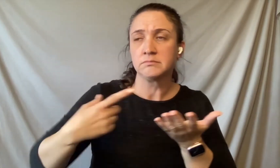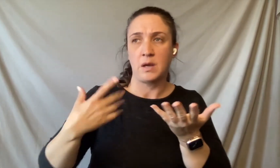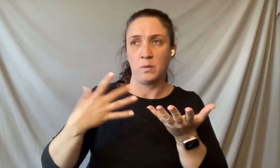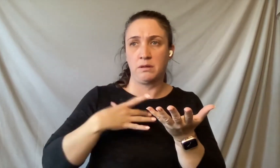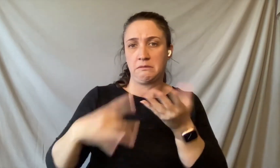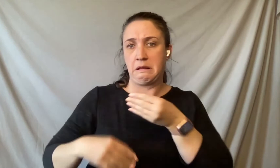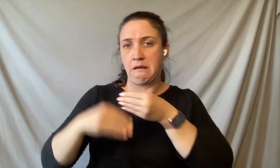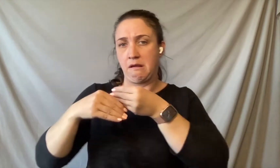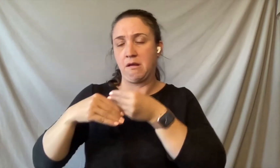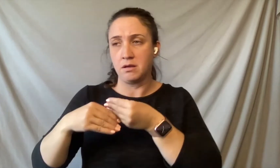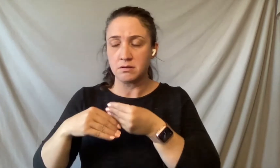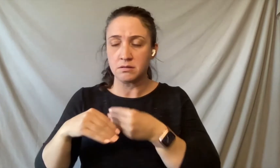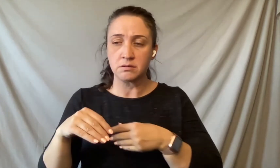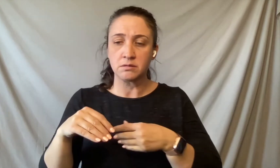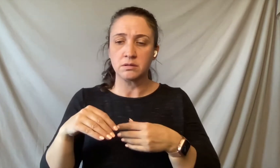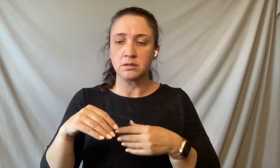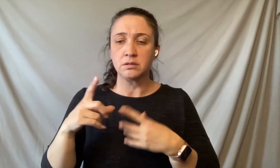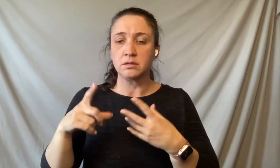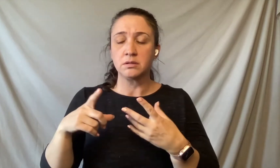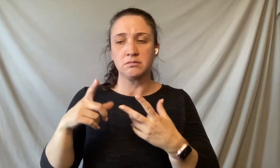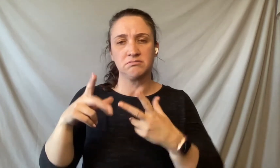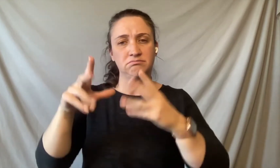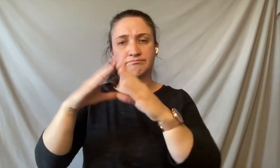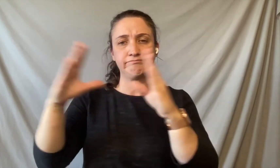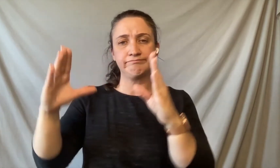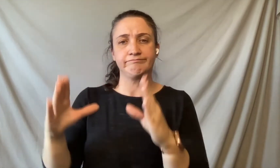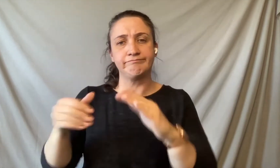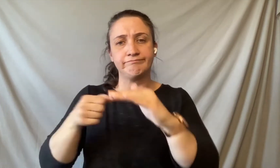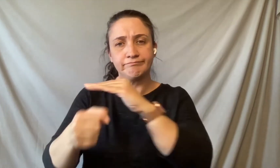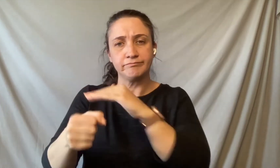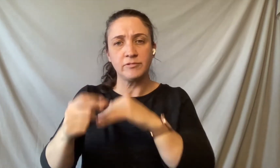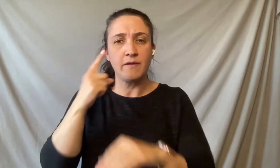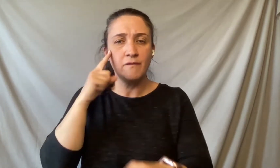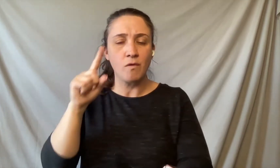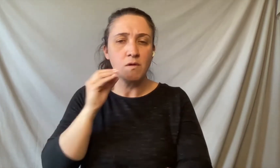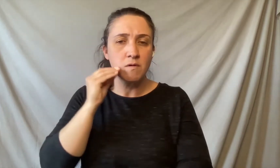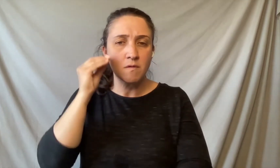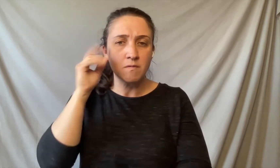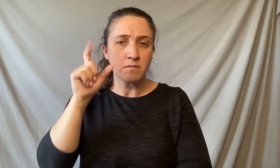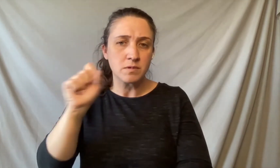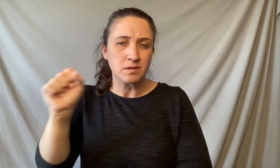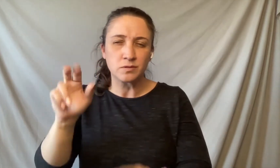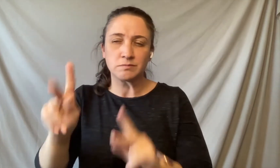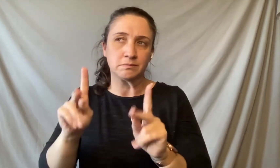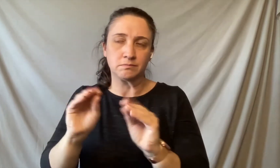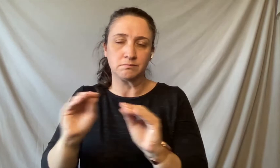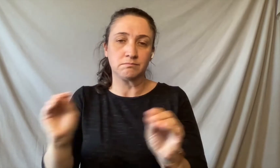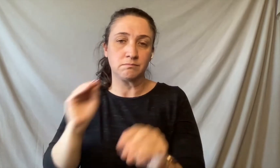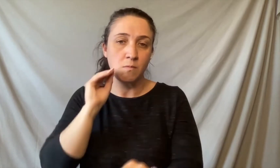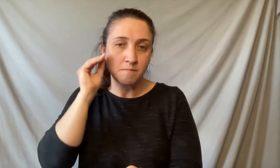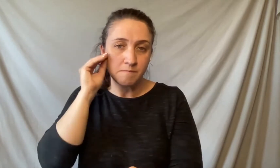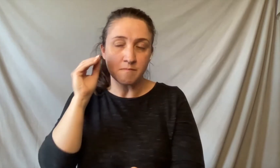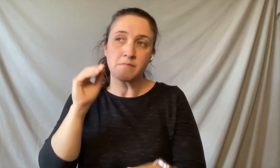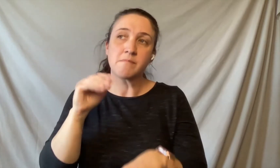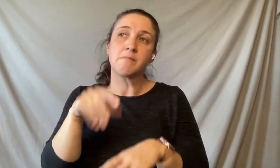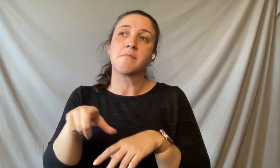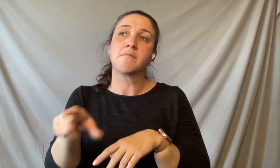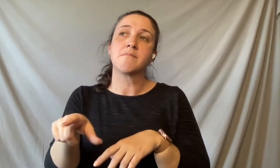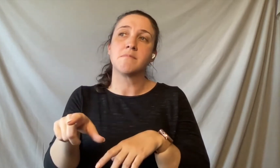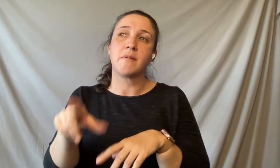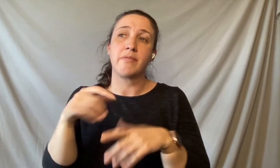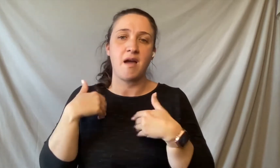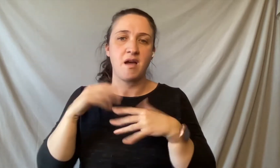a facility for homeless or unhoused that has wraparound services, which I feel like